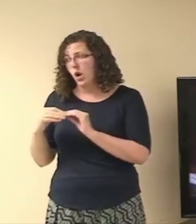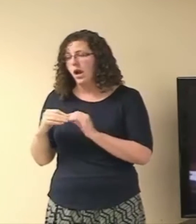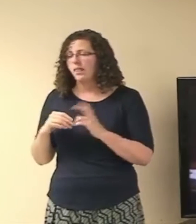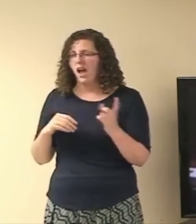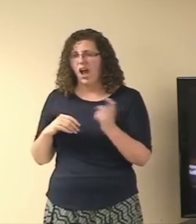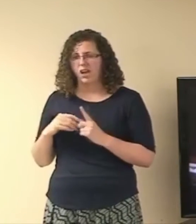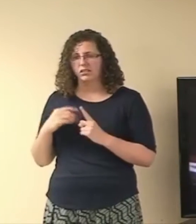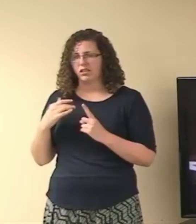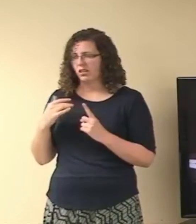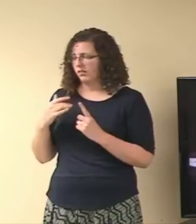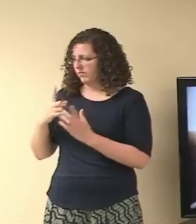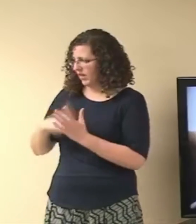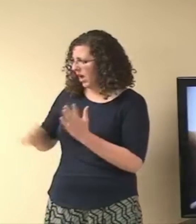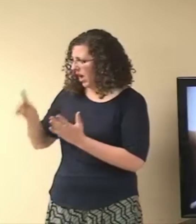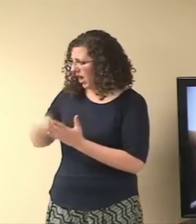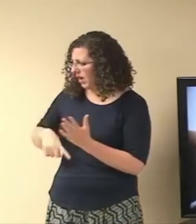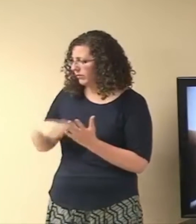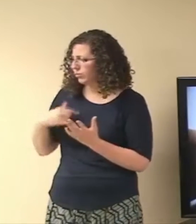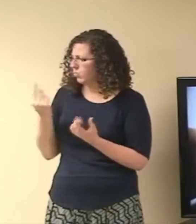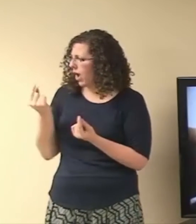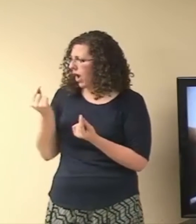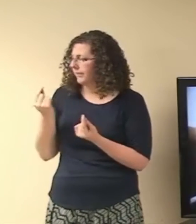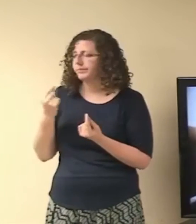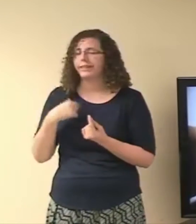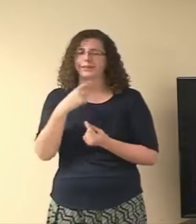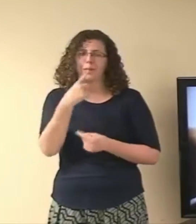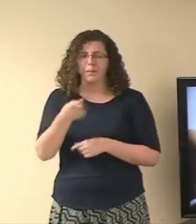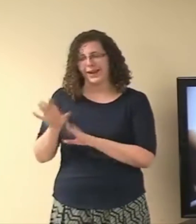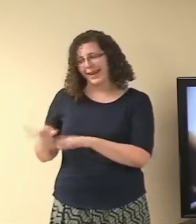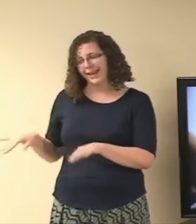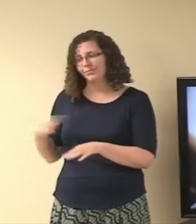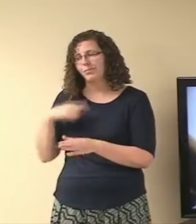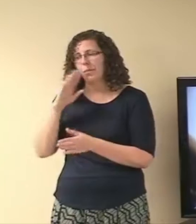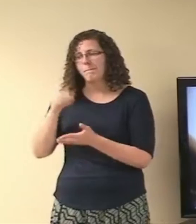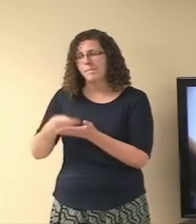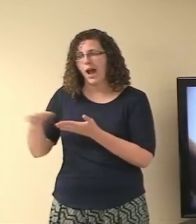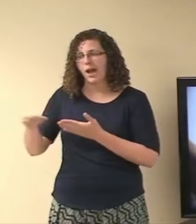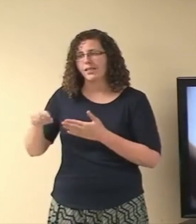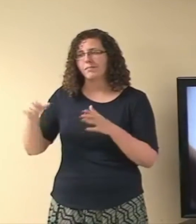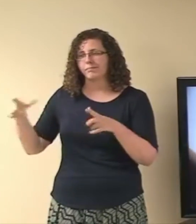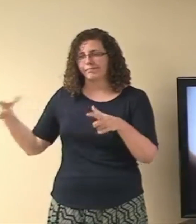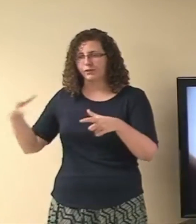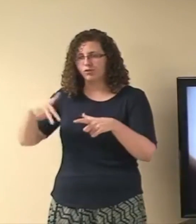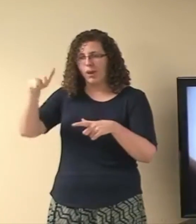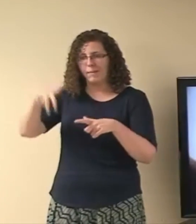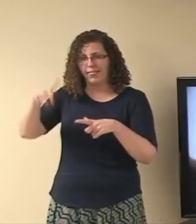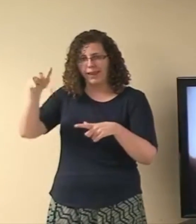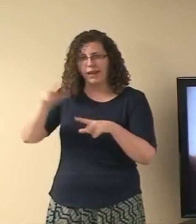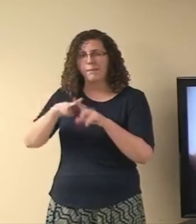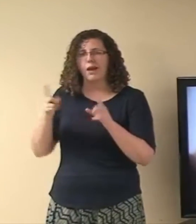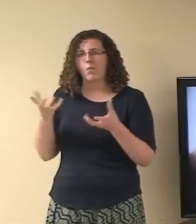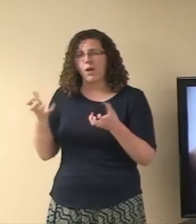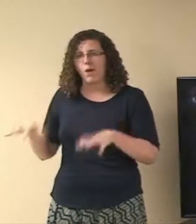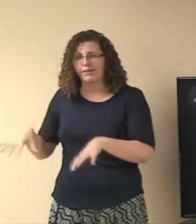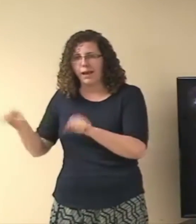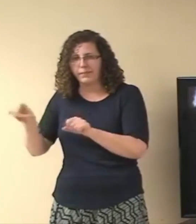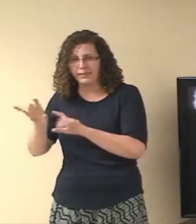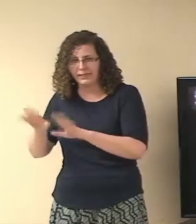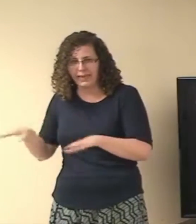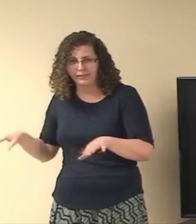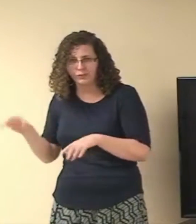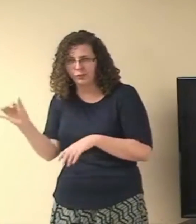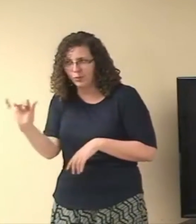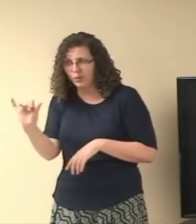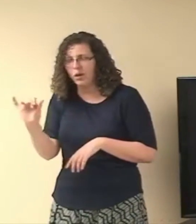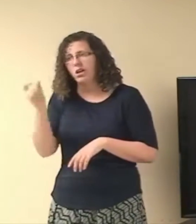I laughed and told them, well, I told my kids I'd buy them a trampoline, but we really wanted to adopt, and we committed to being debt-free before we did.